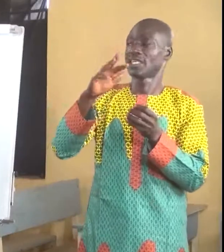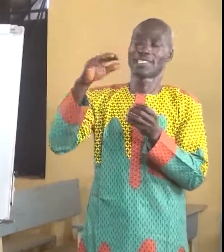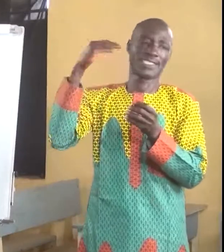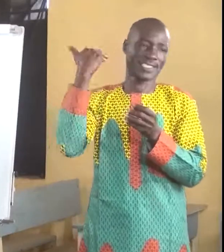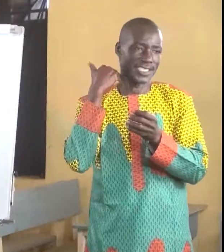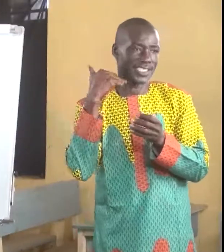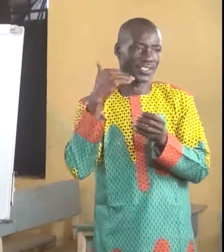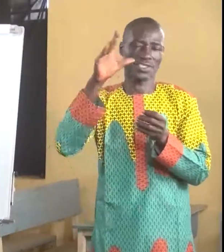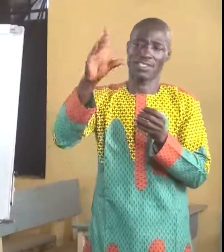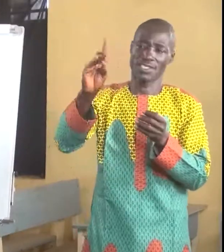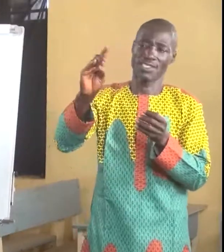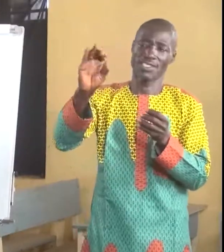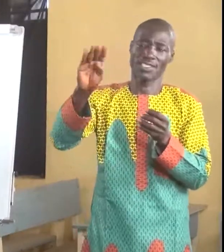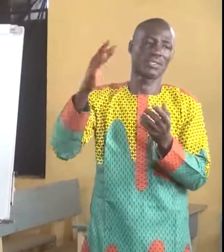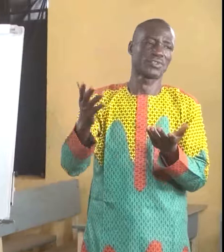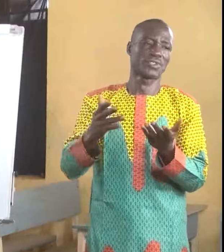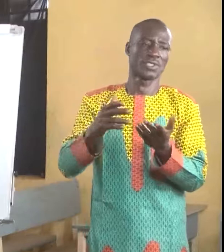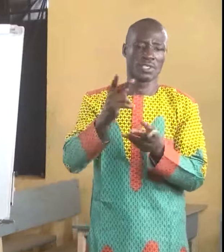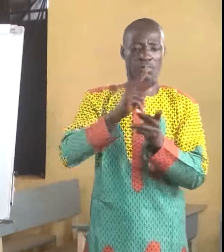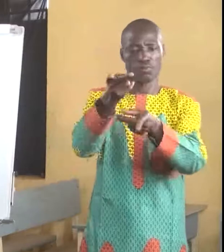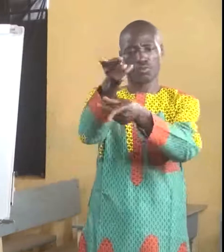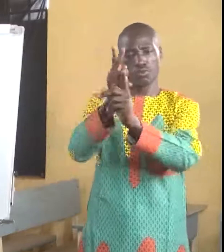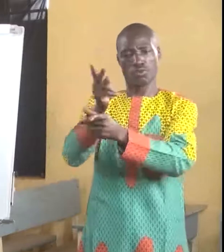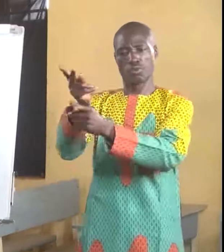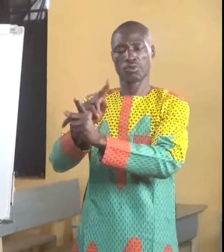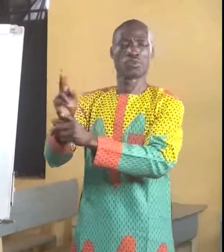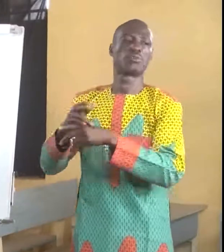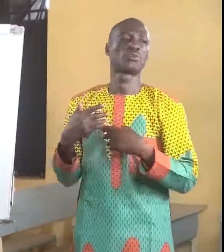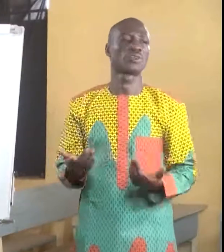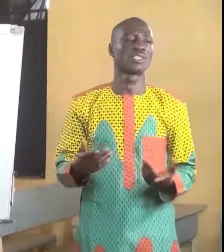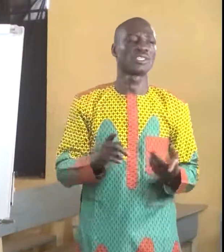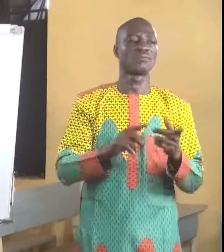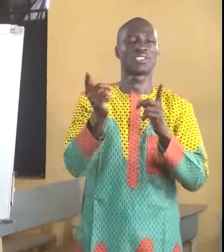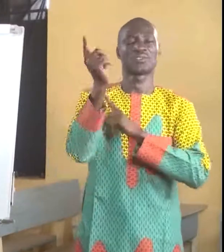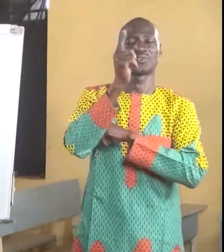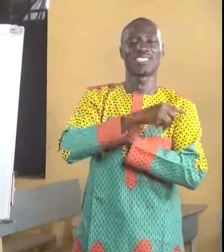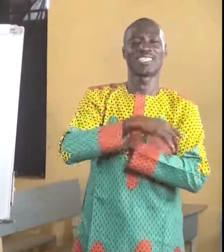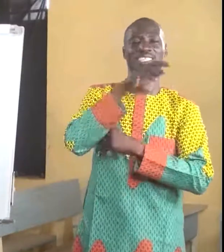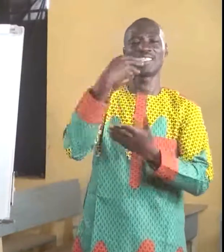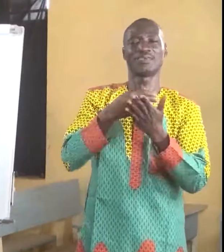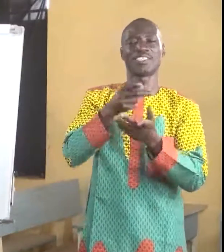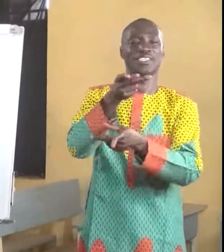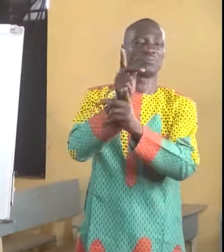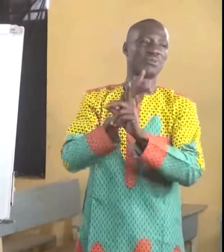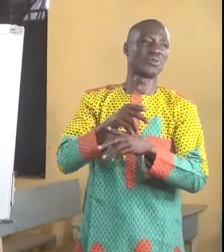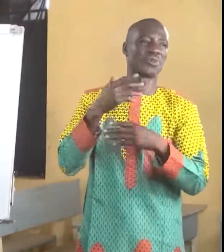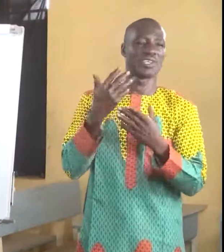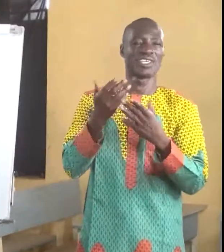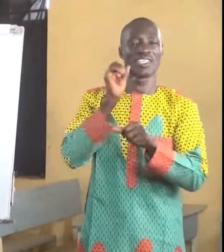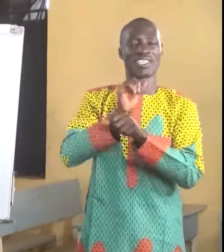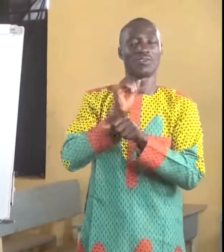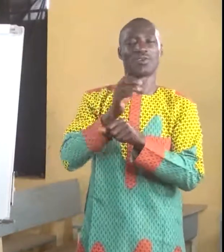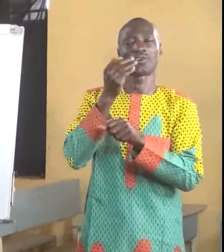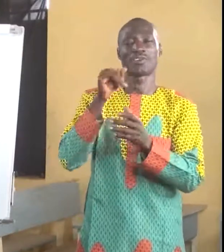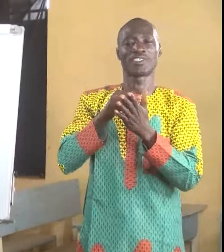money, they will gain. Because when they borrow that money may buy 50 naira something. But today, that money they borrow, now, the worth of what it